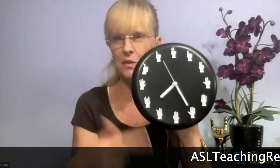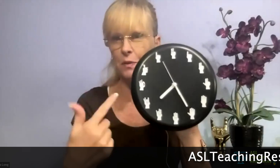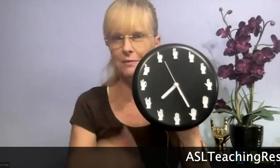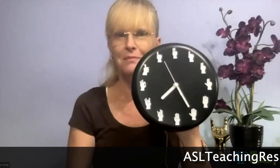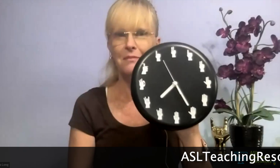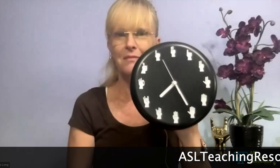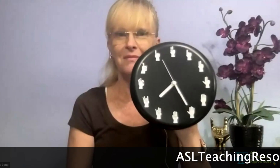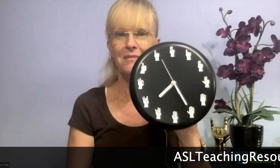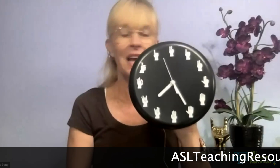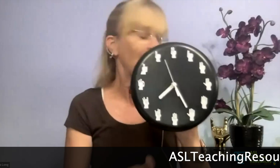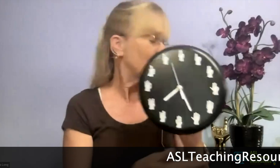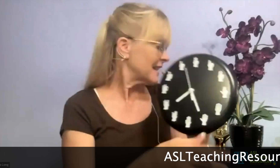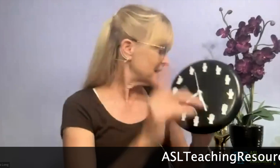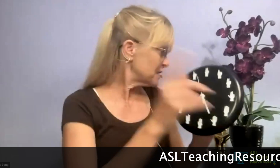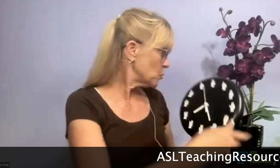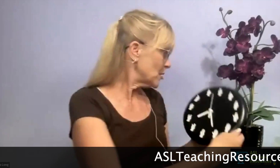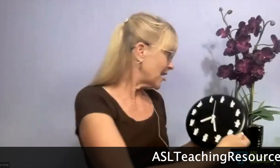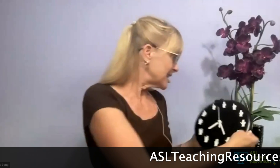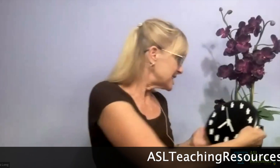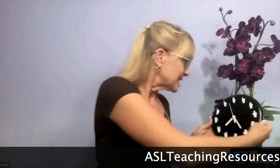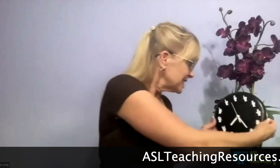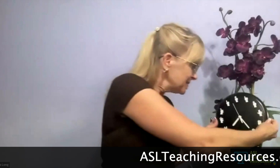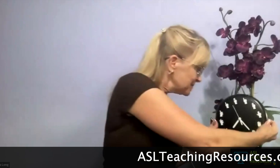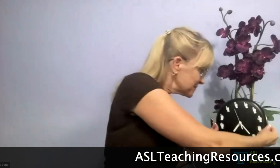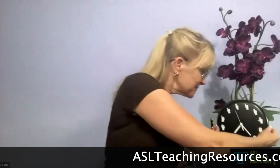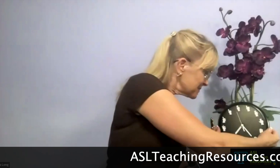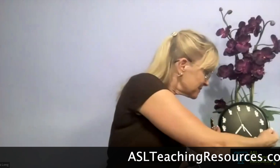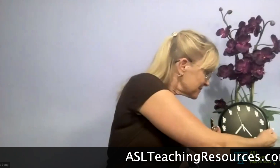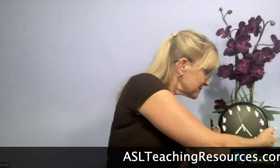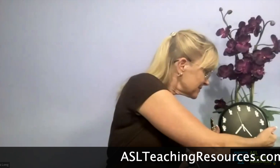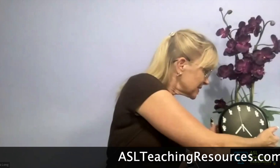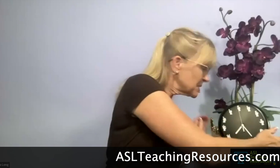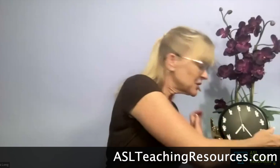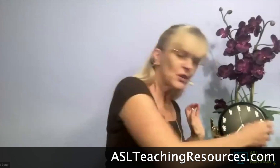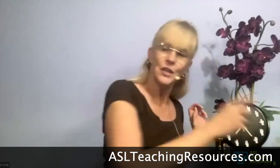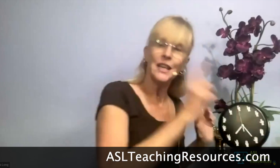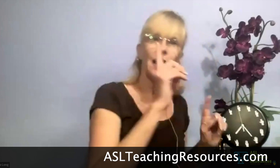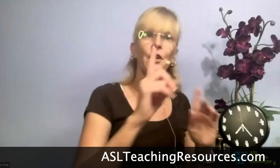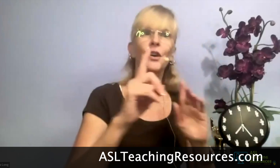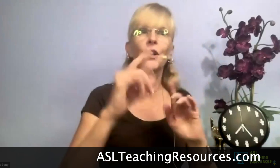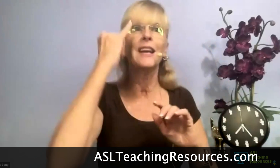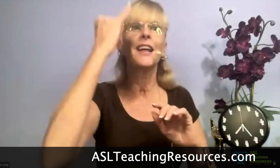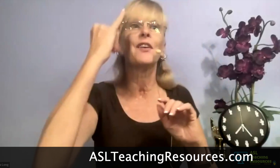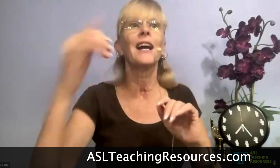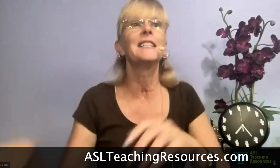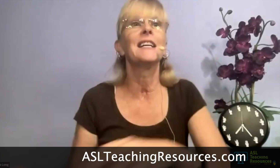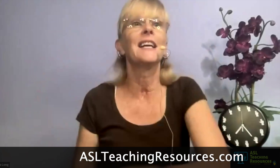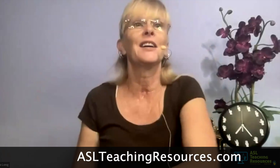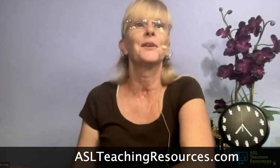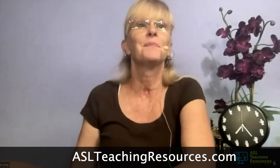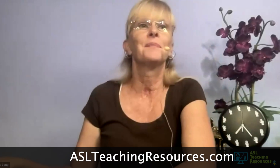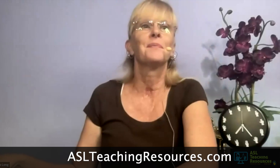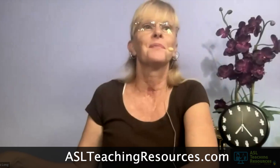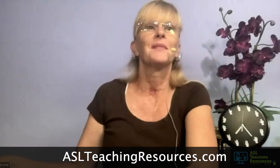one. This is one idea. Let me show you another idea here.